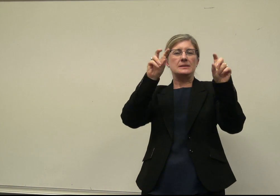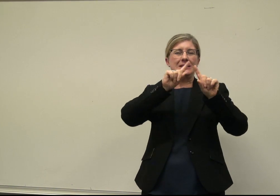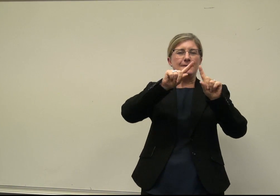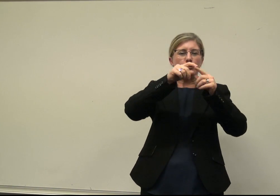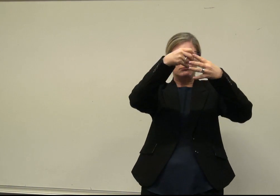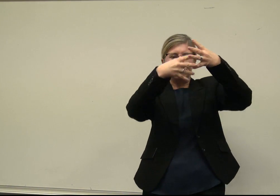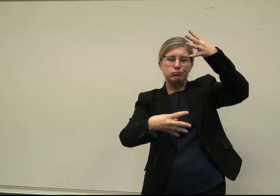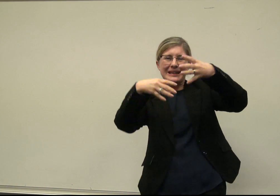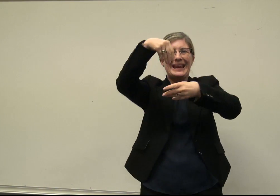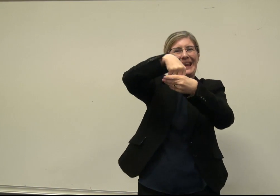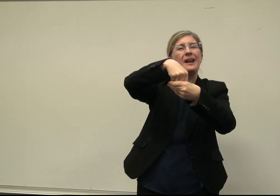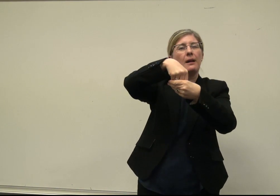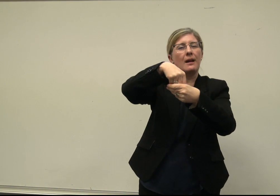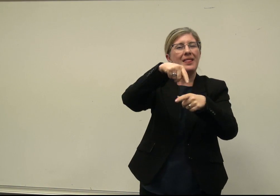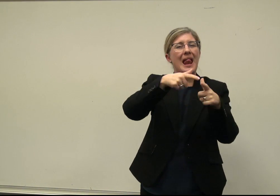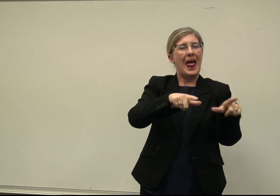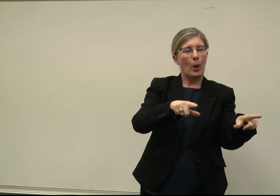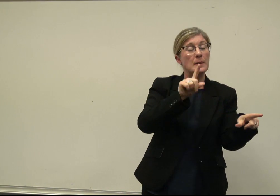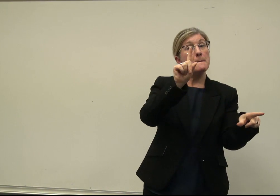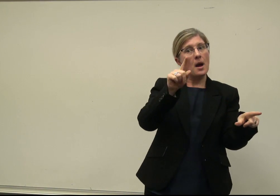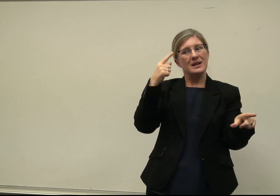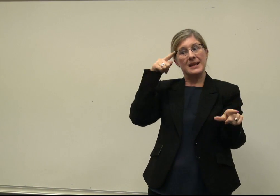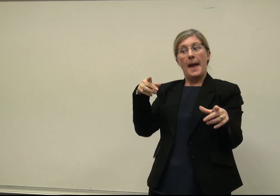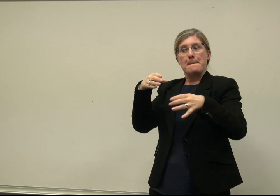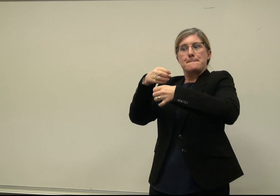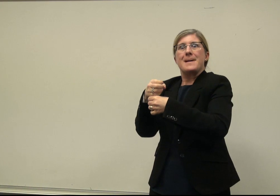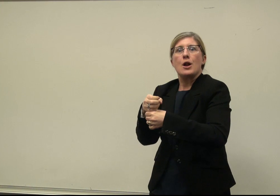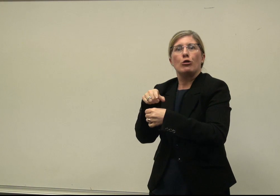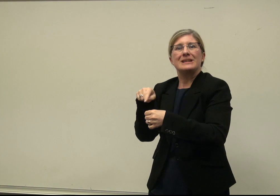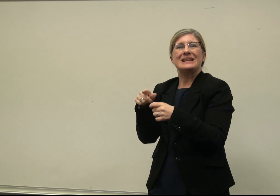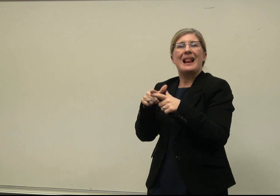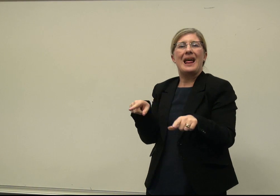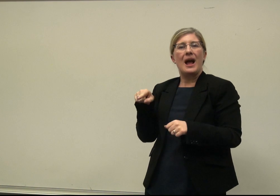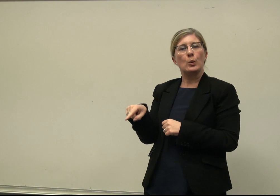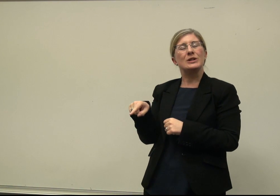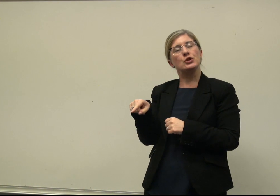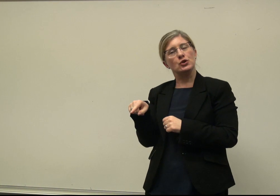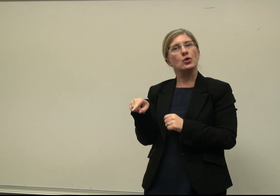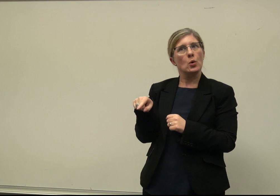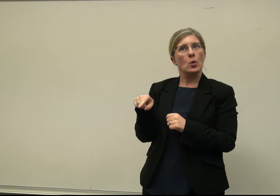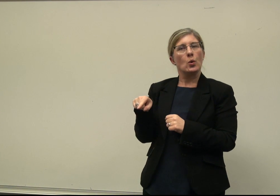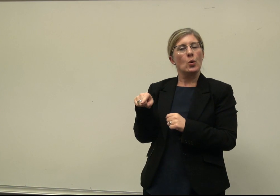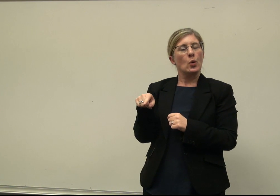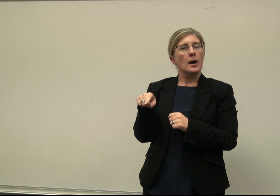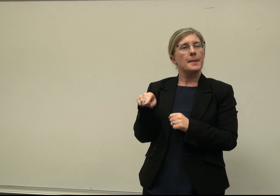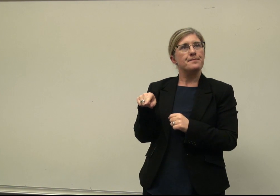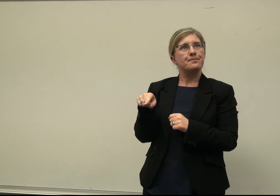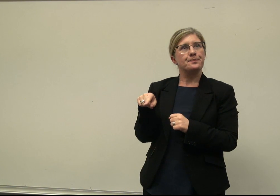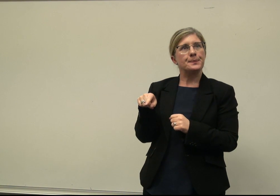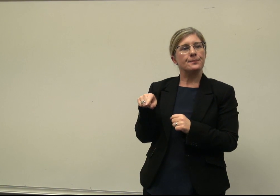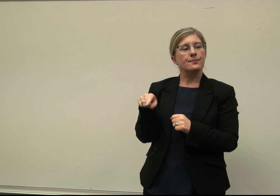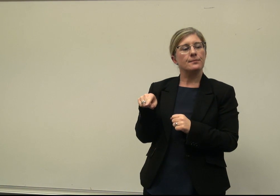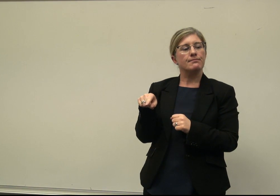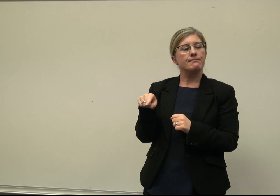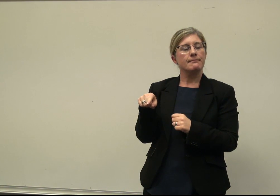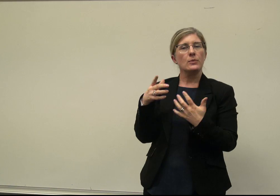for minority languages, for example, right? I mean, minority languages where there's often, this